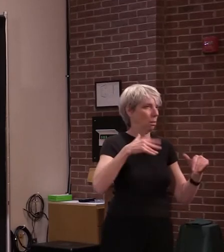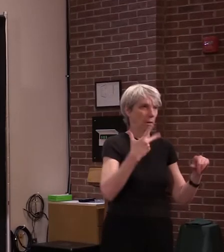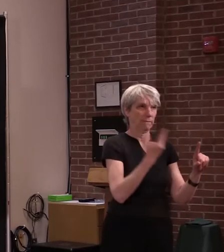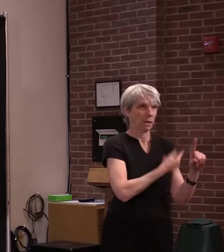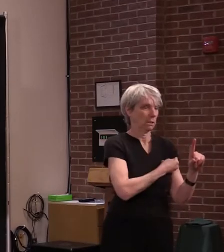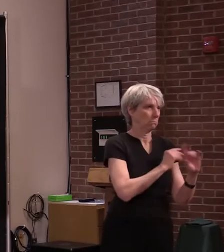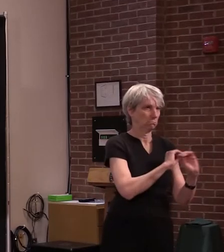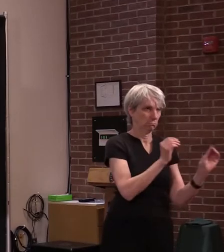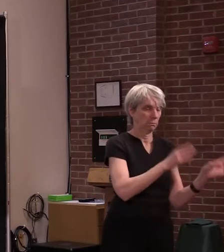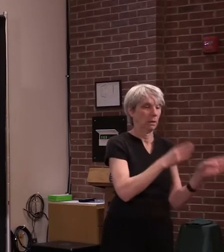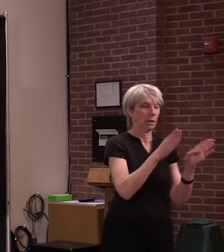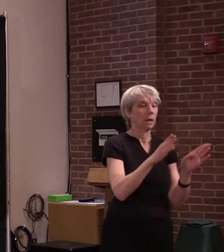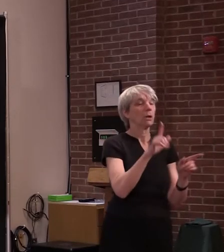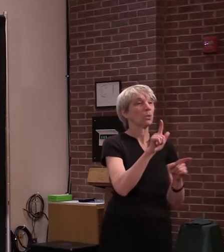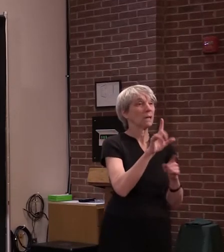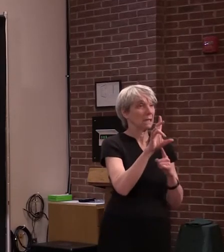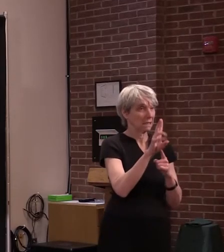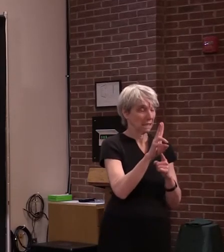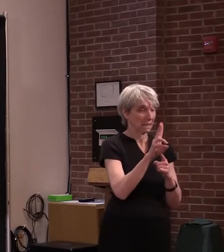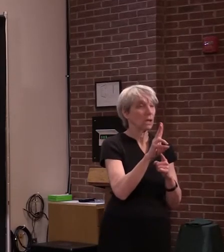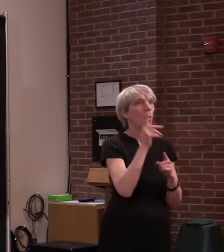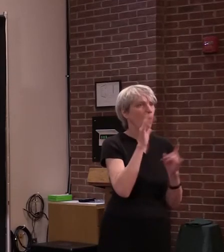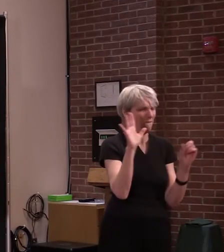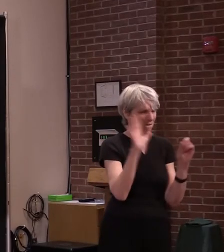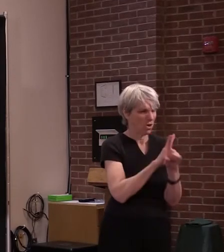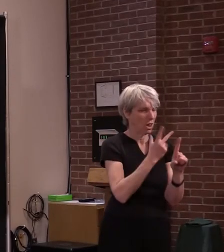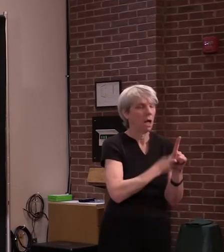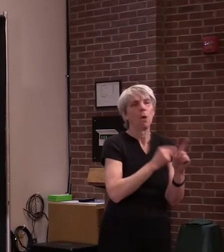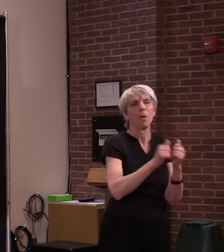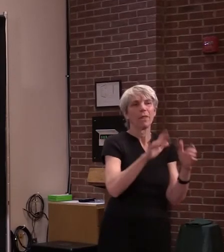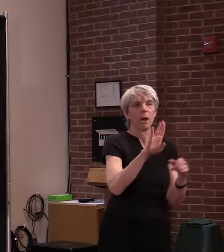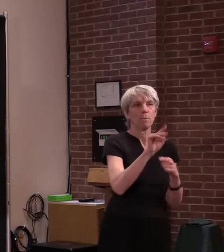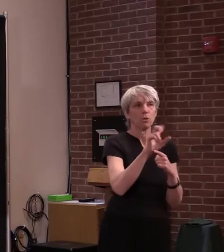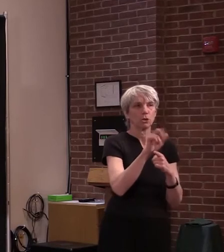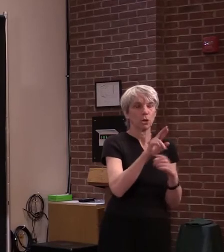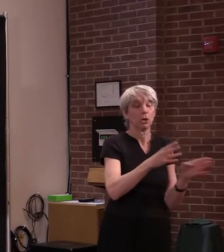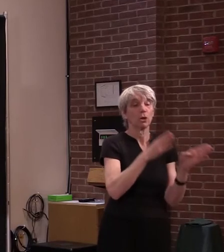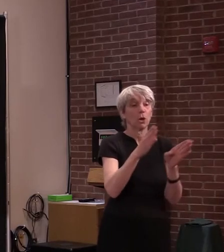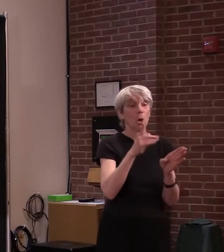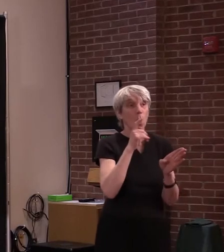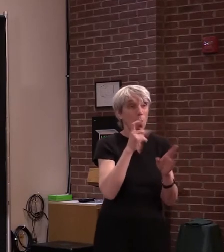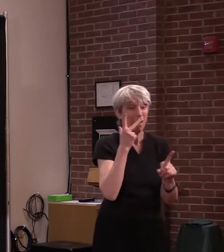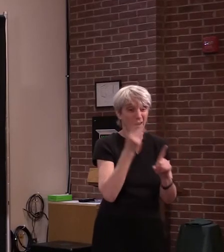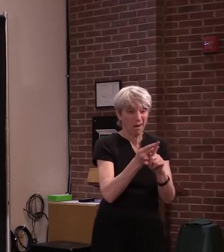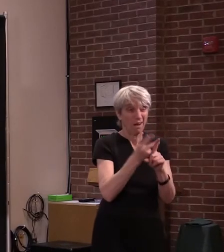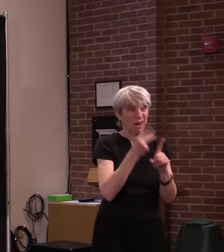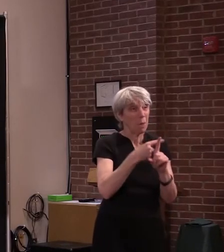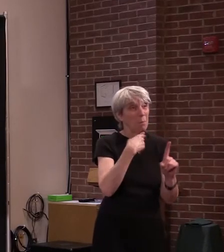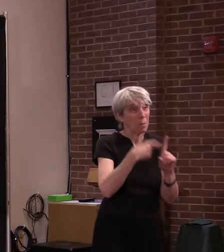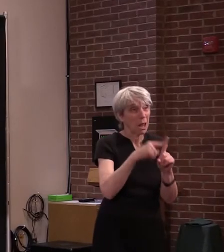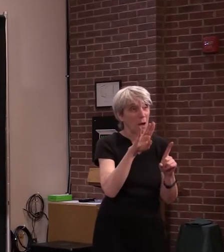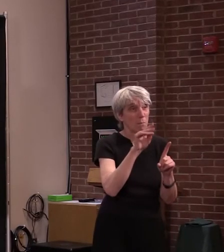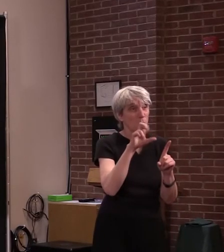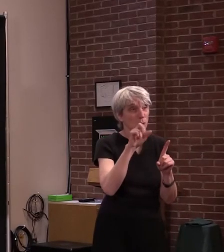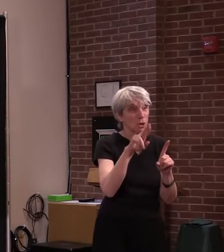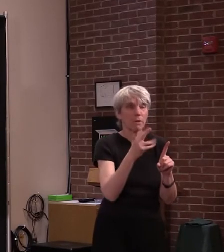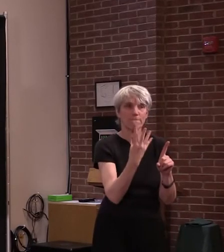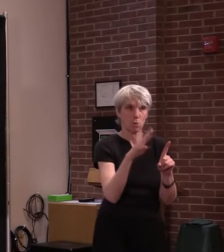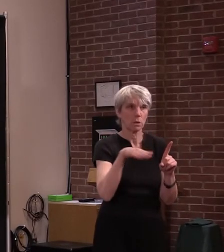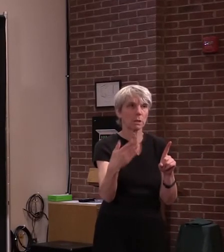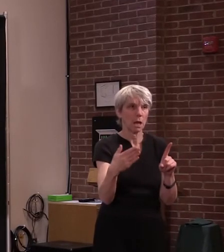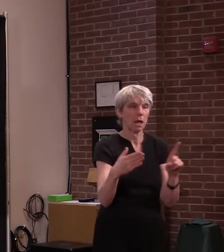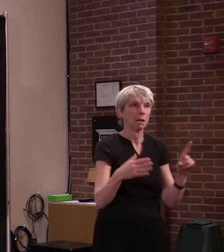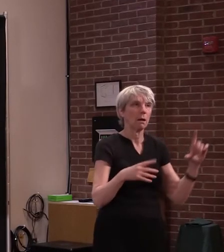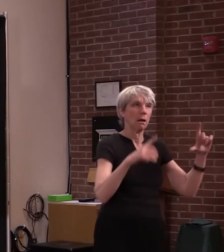vaccinated, 26 among those fully vaccinated but not boosted, and then 4 among those fully vaccinated and boosted by